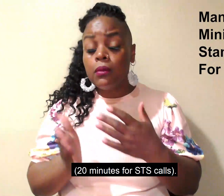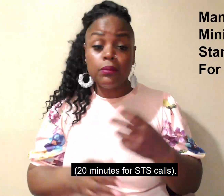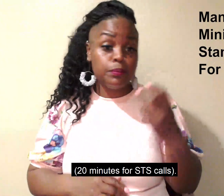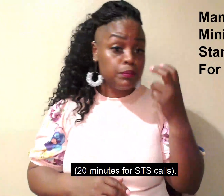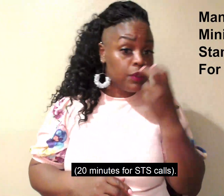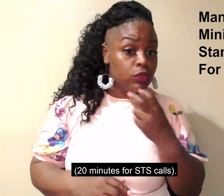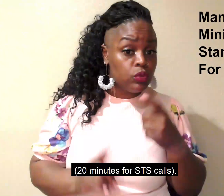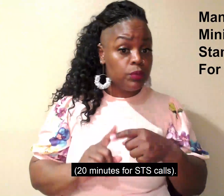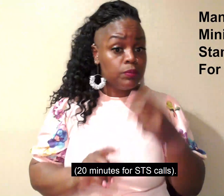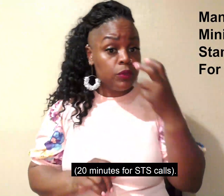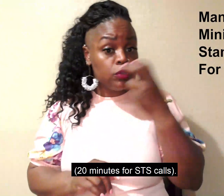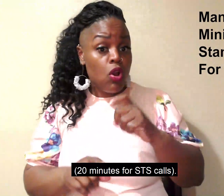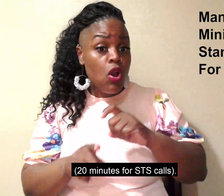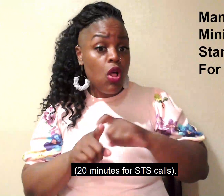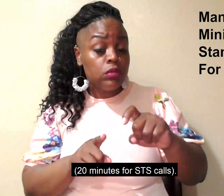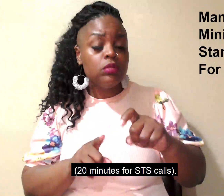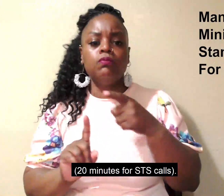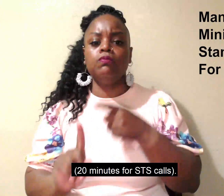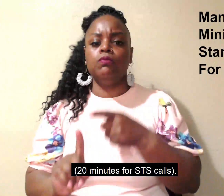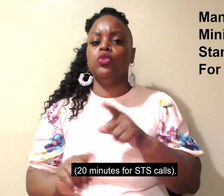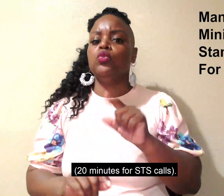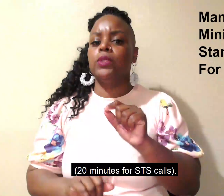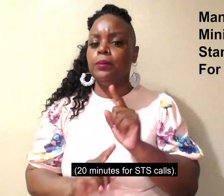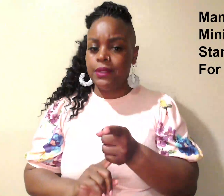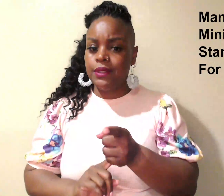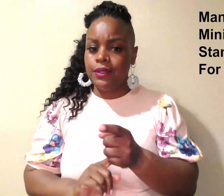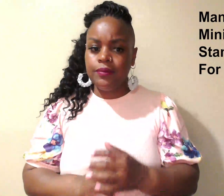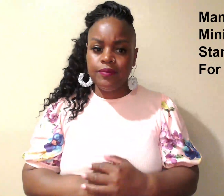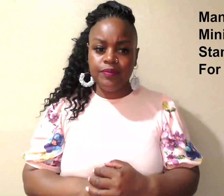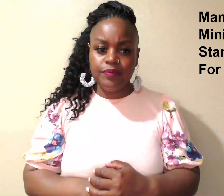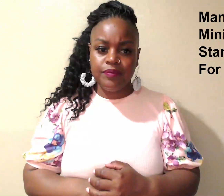20 minutes for STS calls.